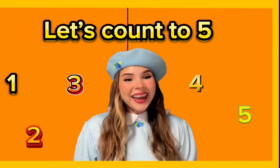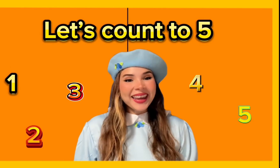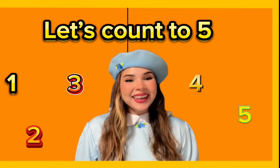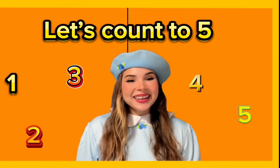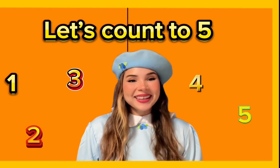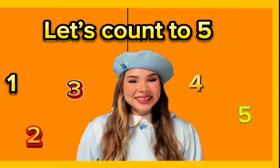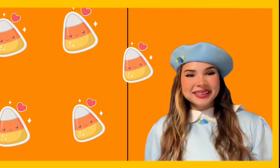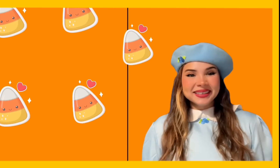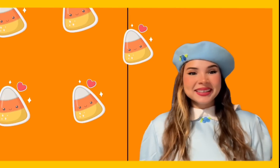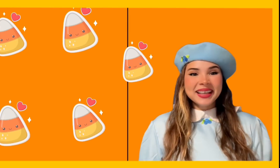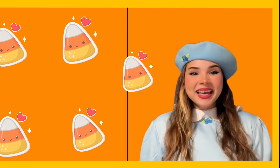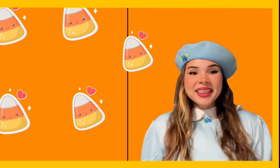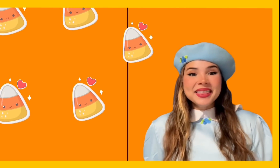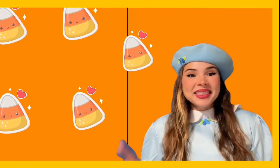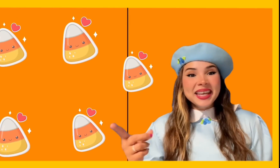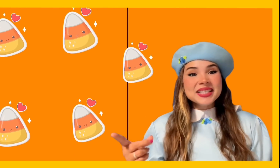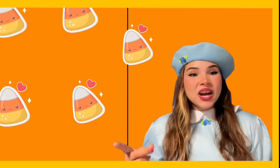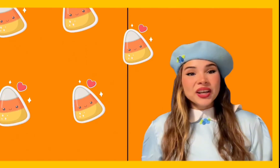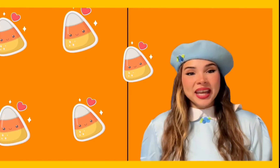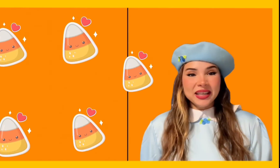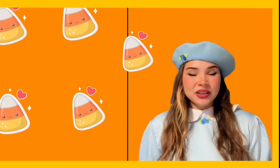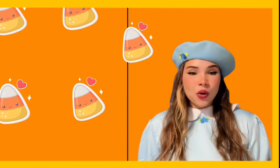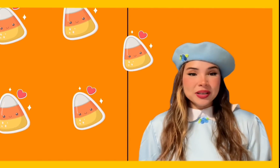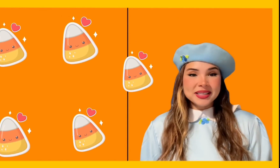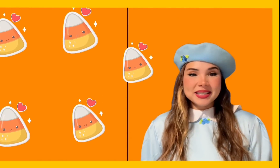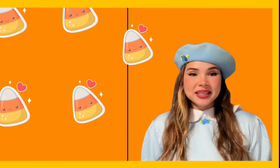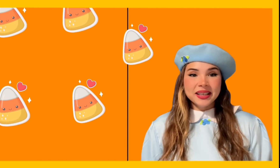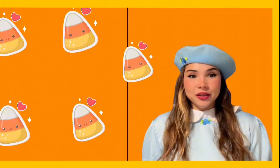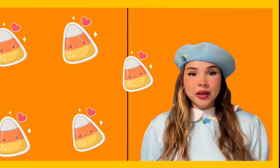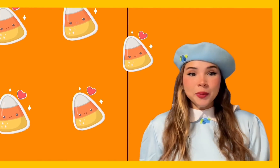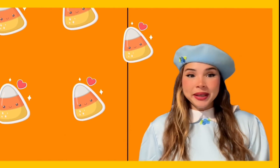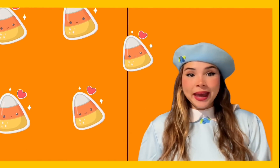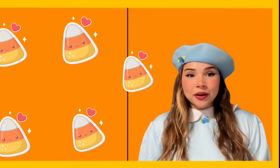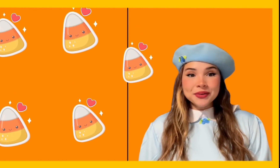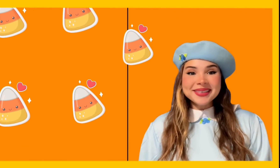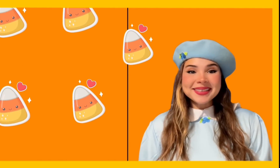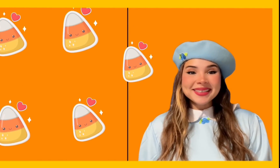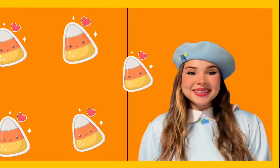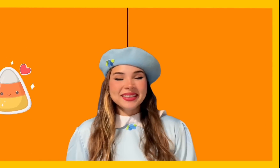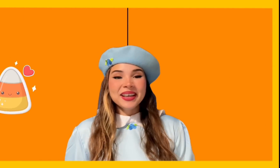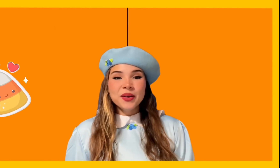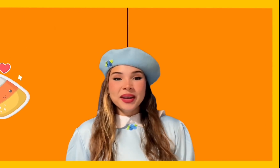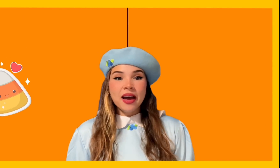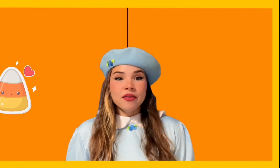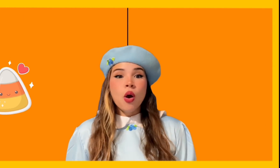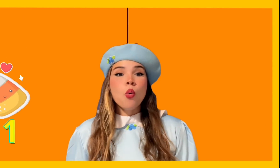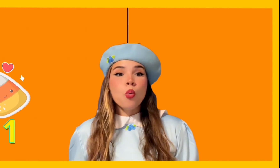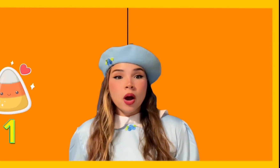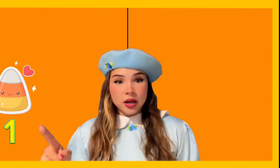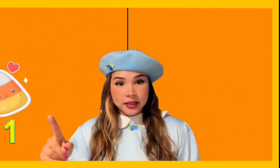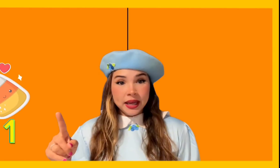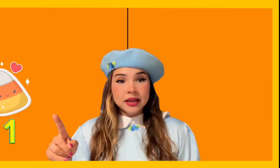Great! These are candy corns. Can you help me count? We have 1 candy